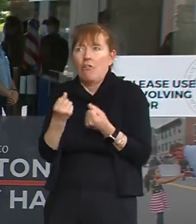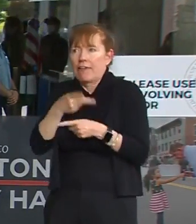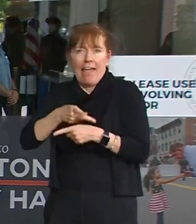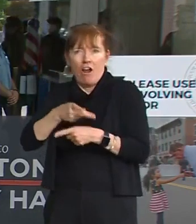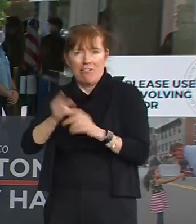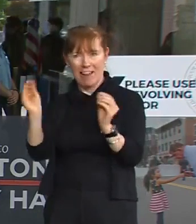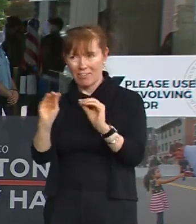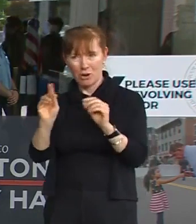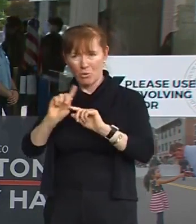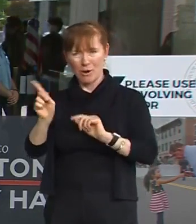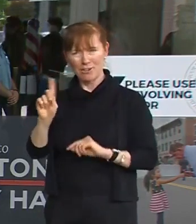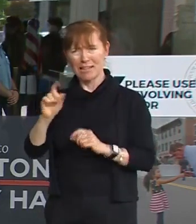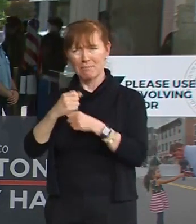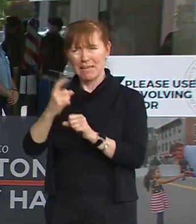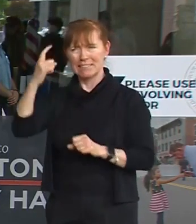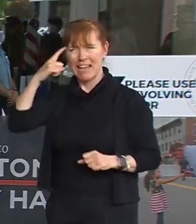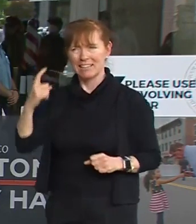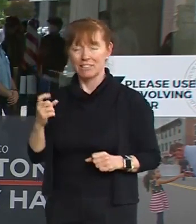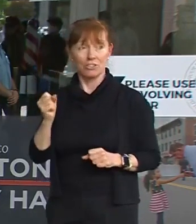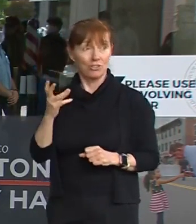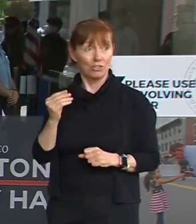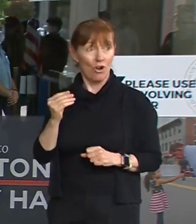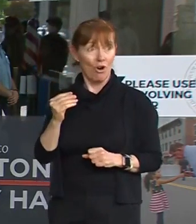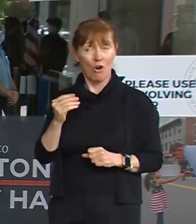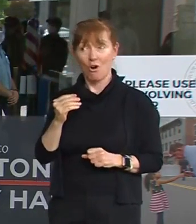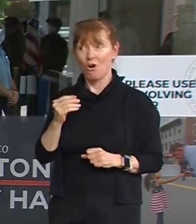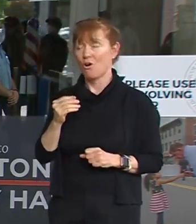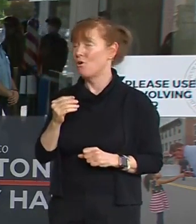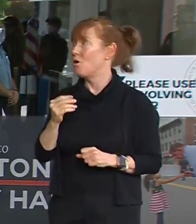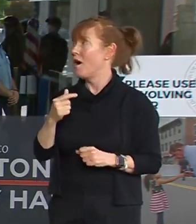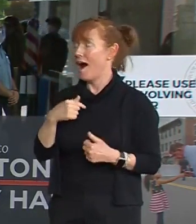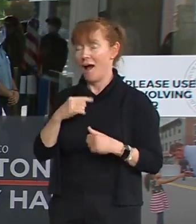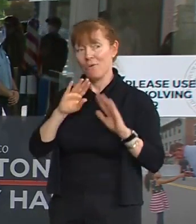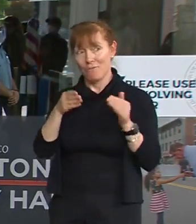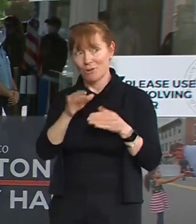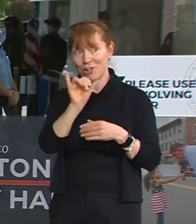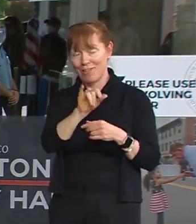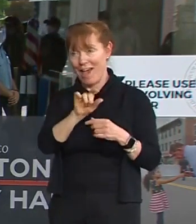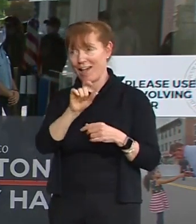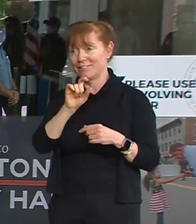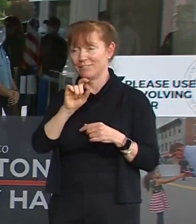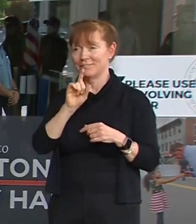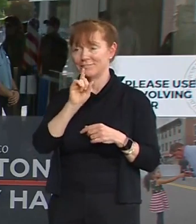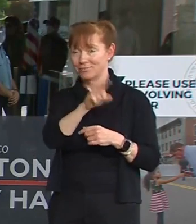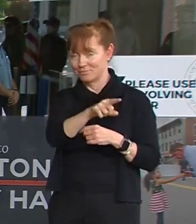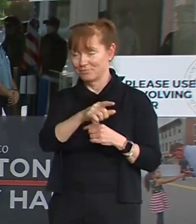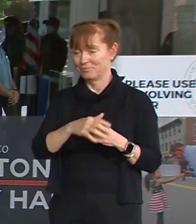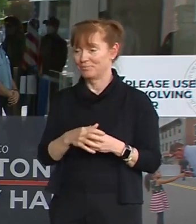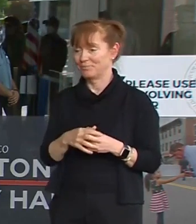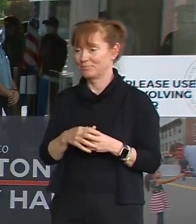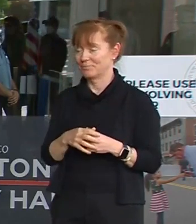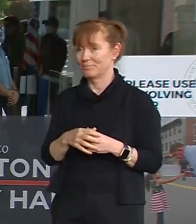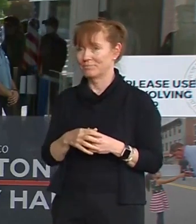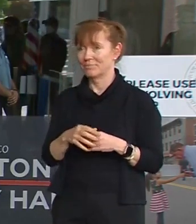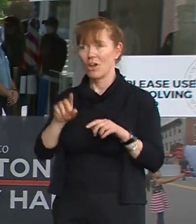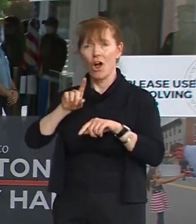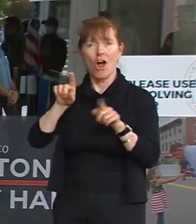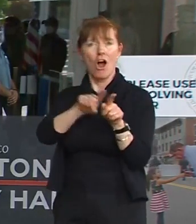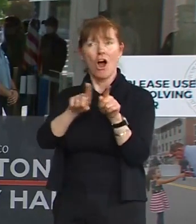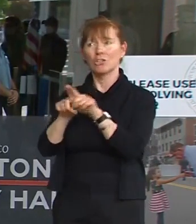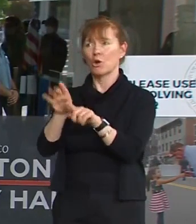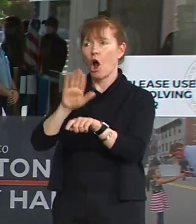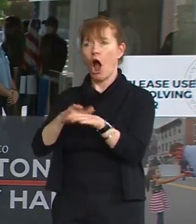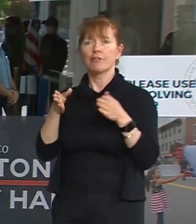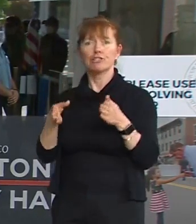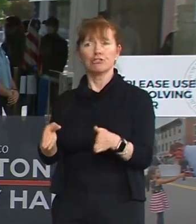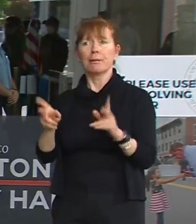So, as well, I'll close on that answer and this in a minute. The mentality on the street is that you can do